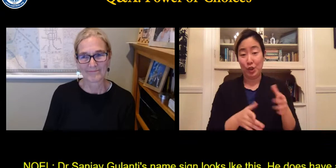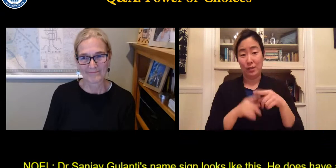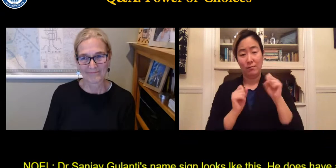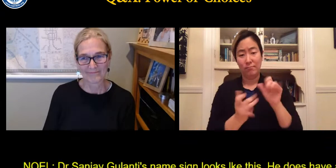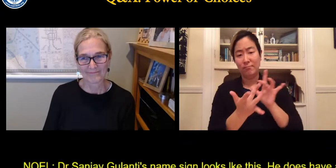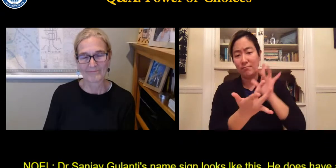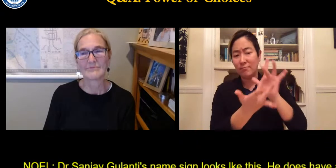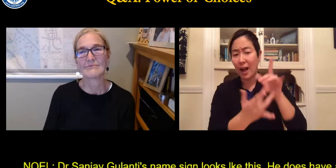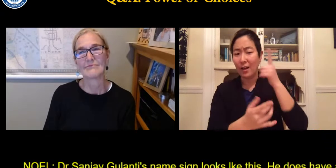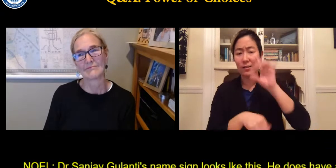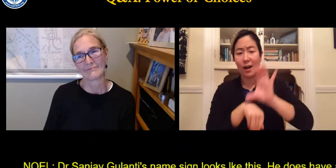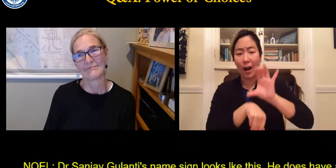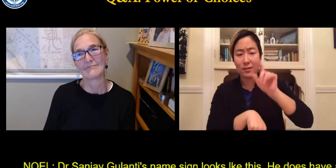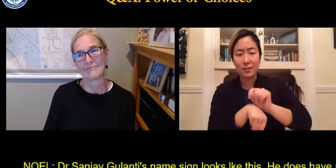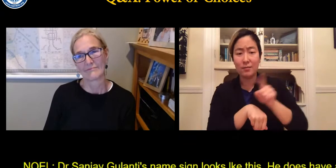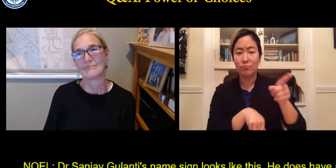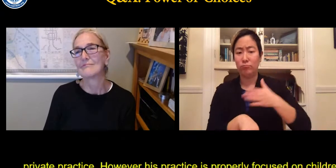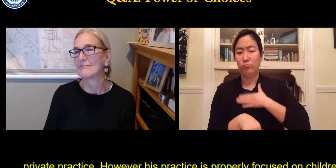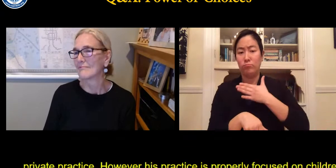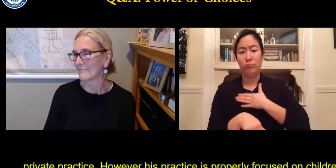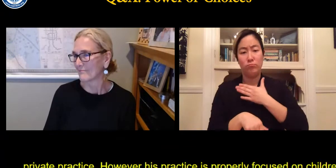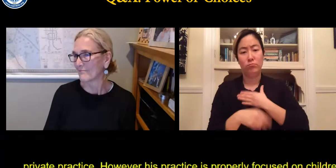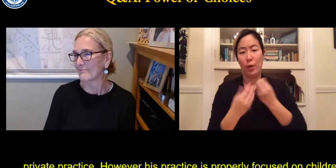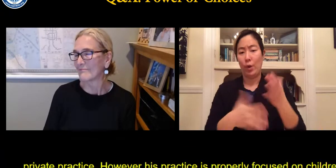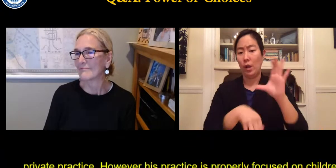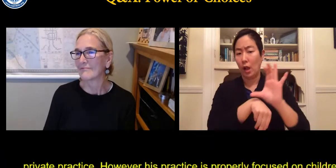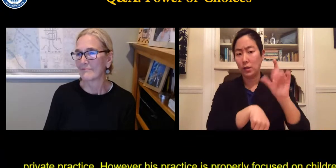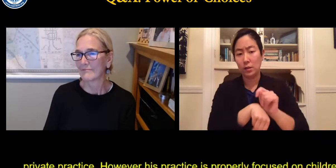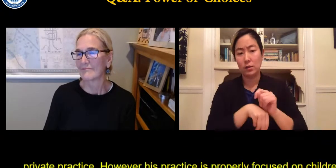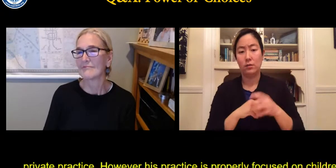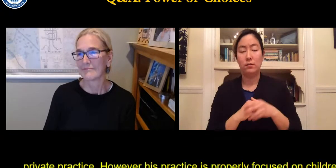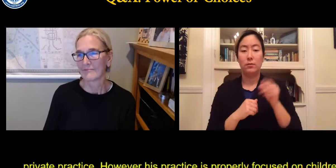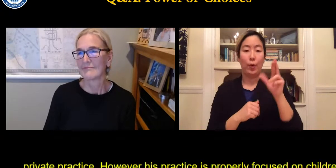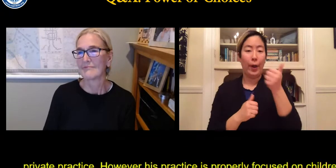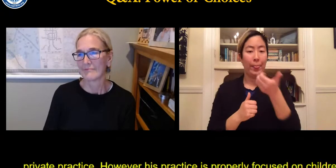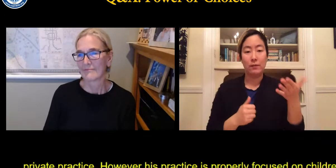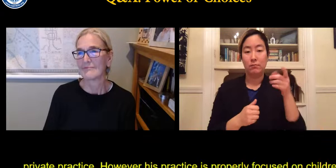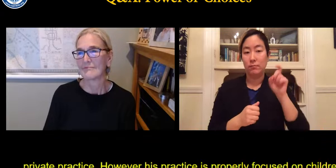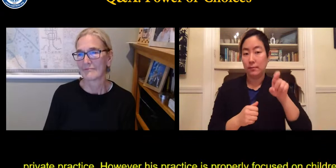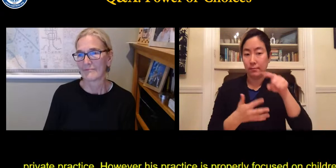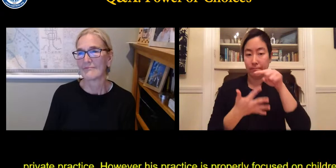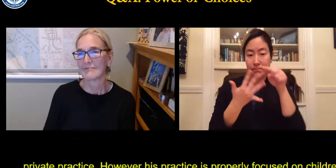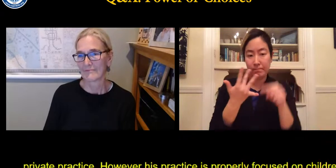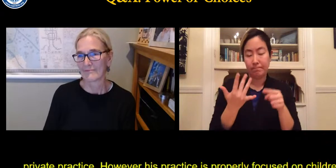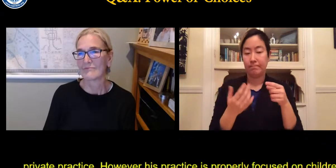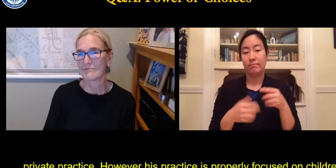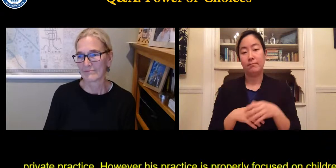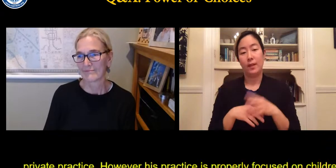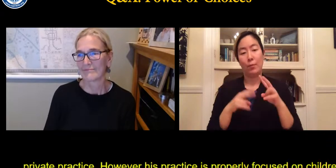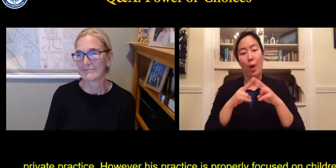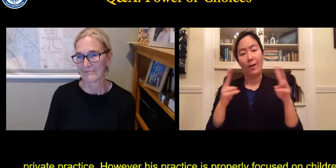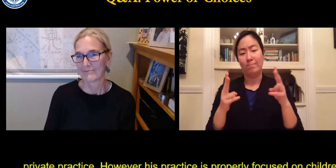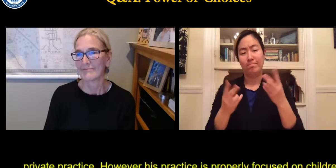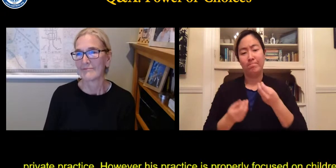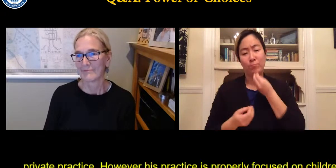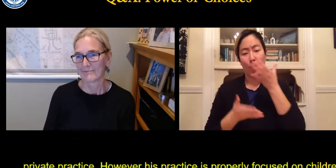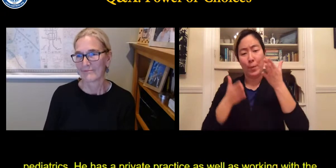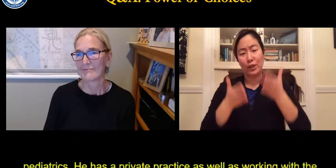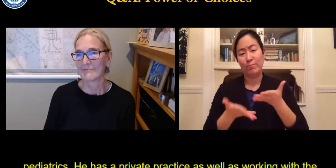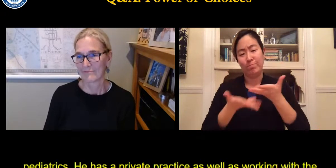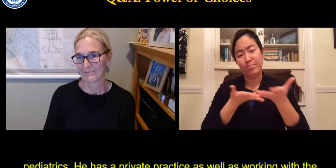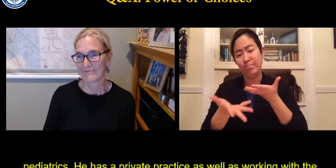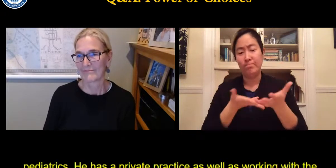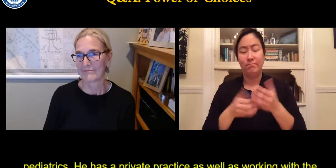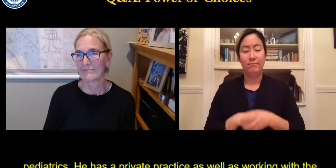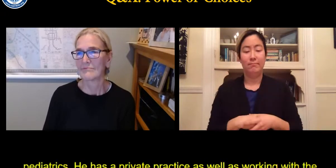He has his private practice as well as work with the Boston Children's Hospital. He is happy to consult, however, is